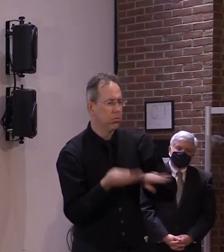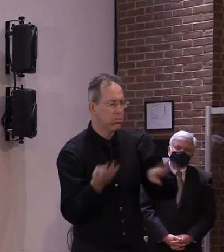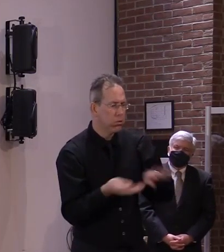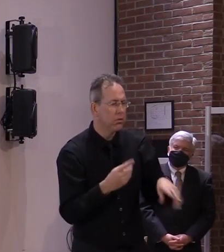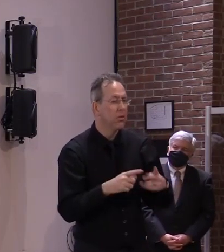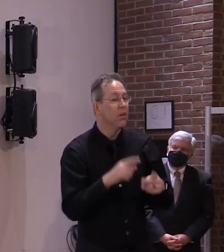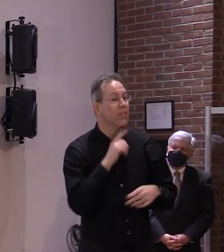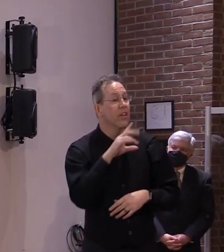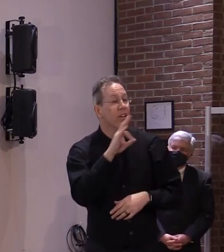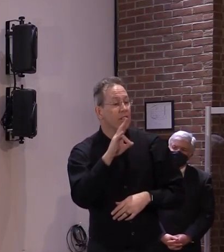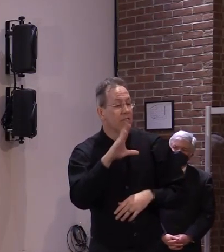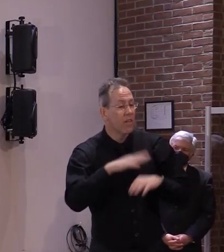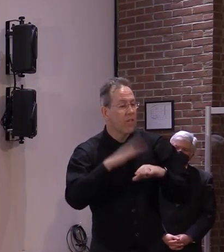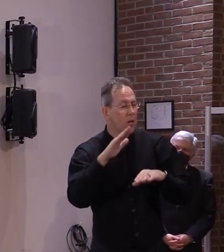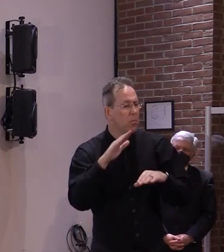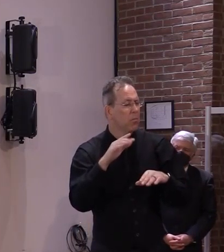five,